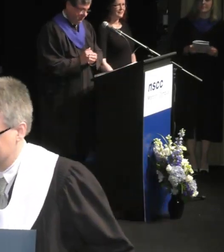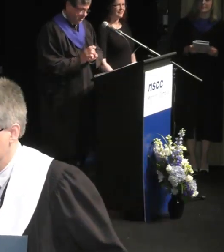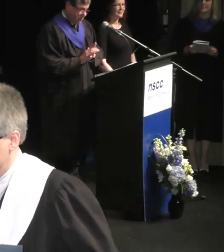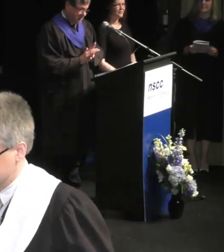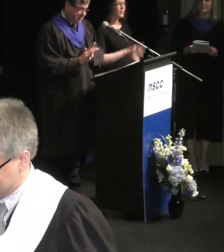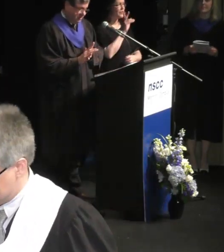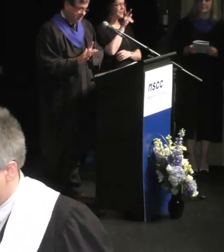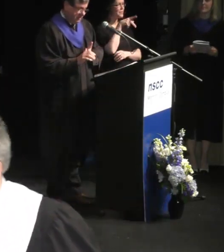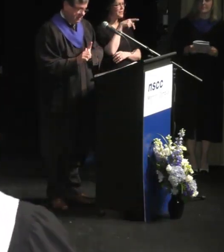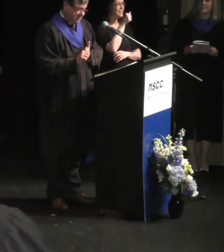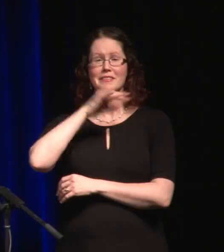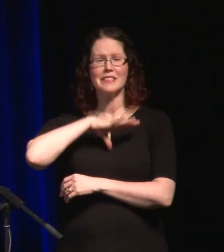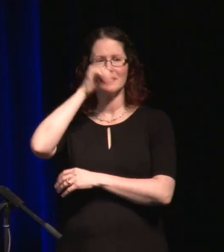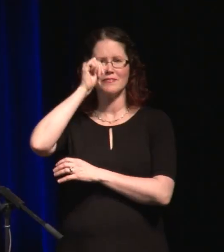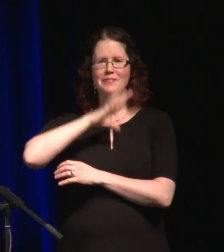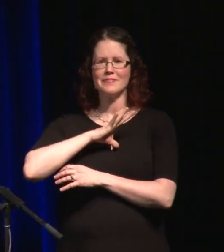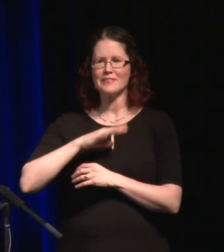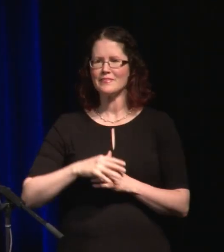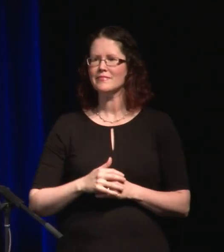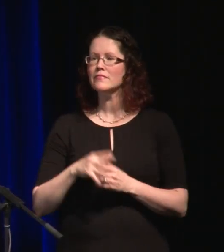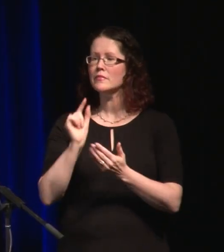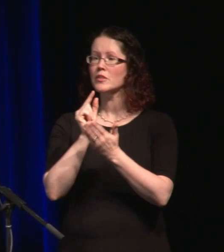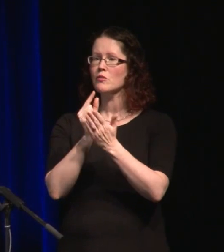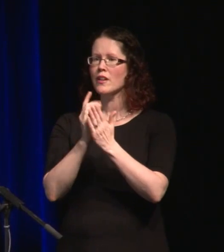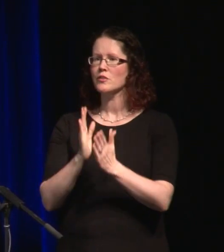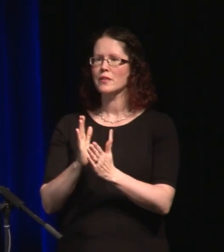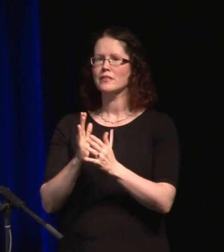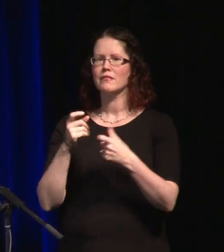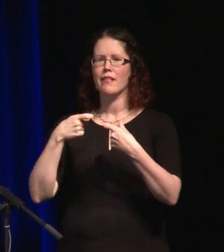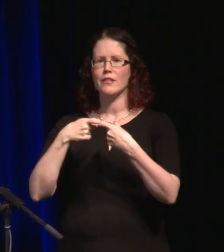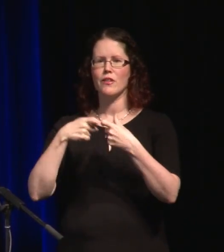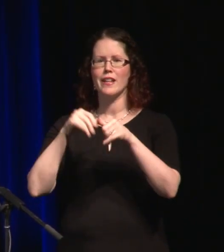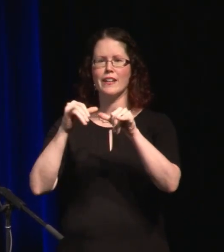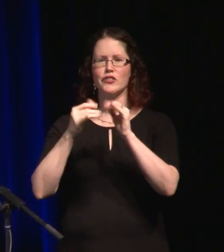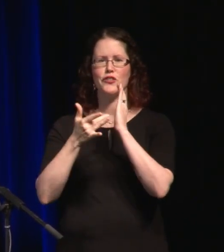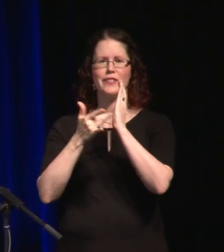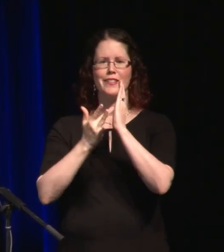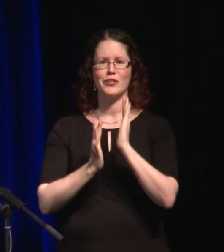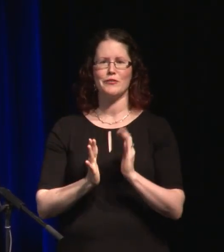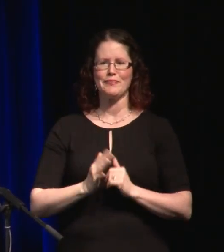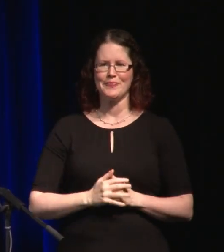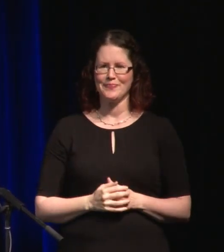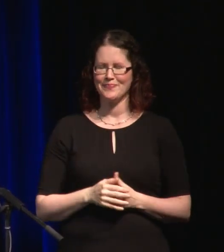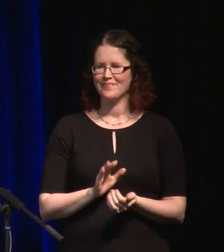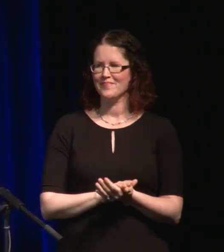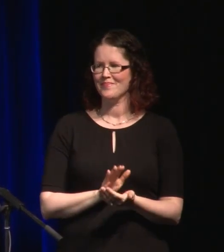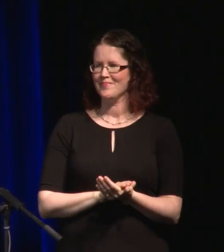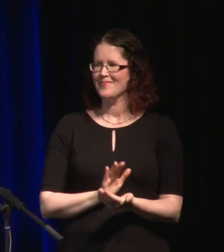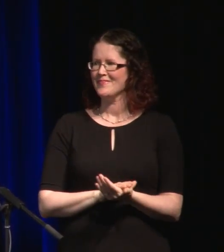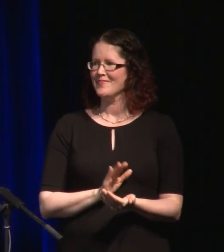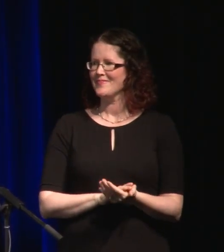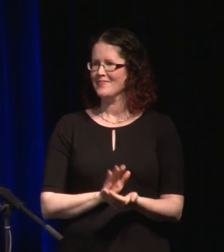Madam Vice President, ladies and gentlemen, the graduates in Electronic Engineering Technician.